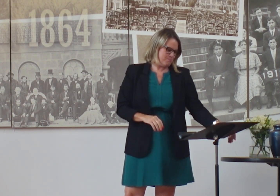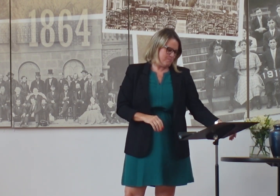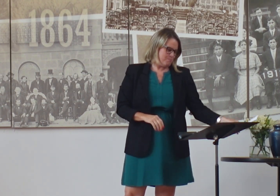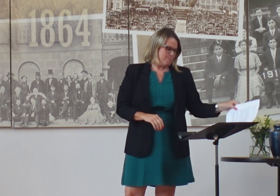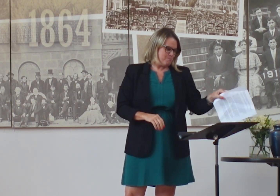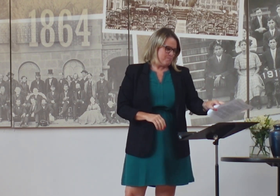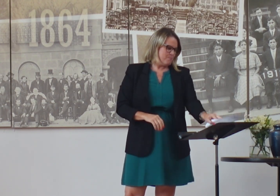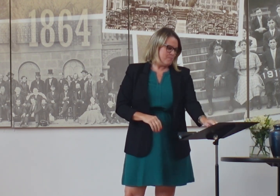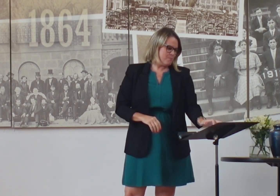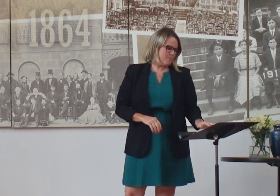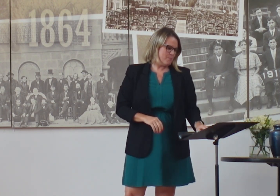these committees.